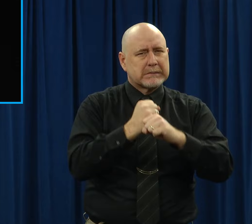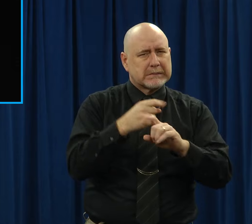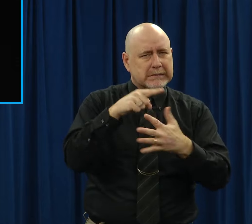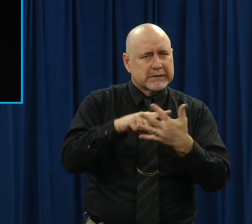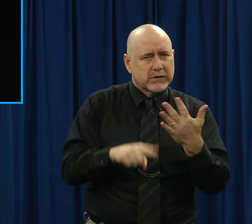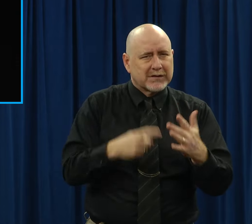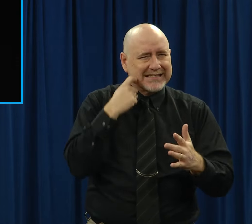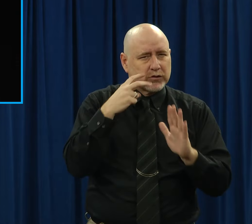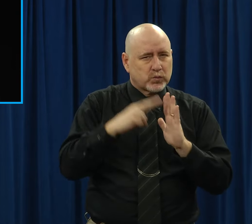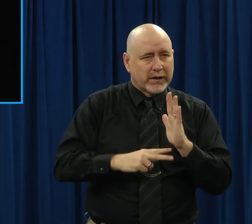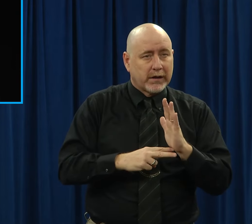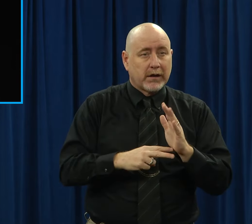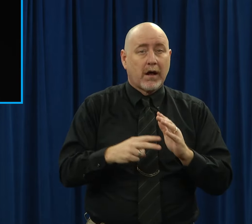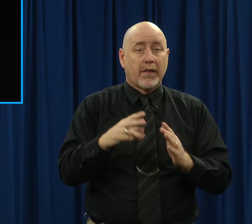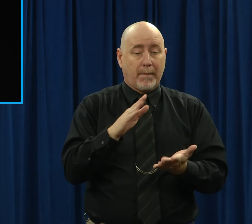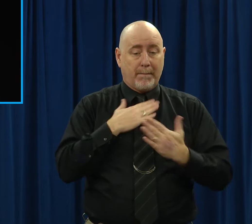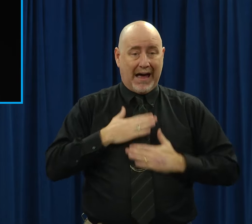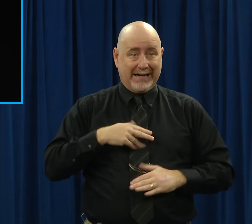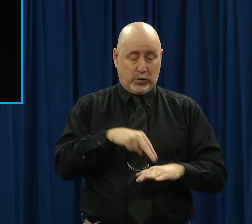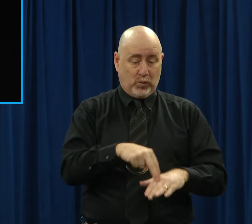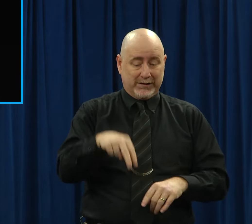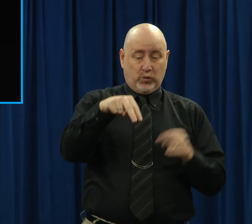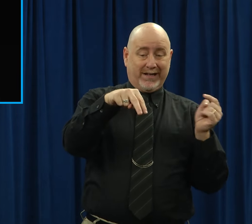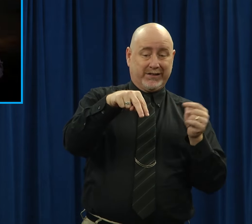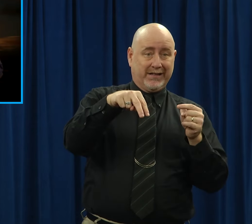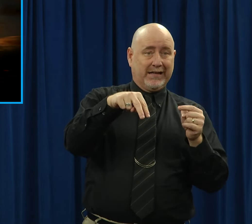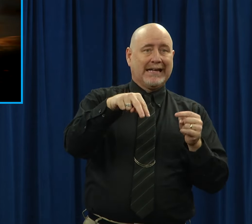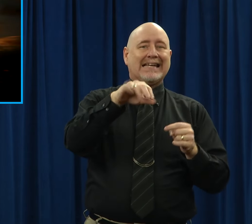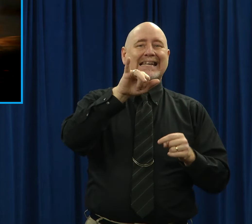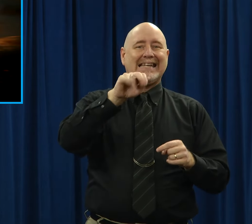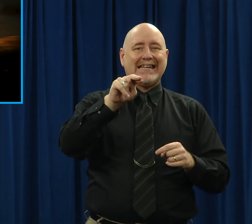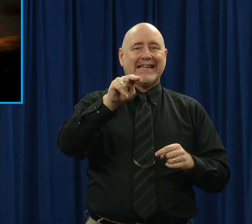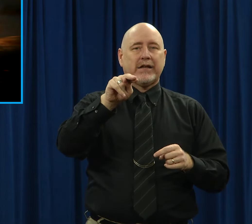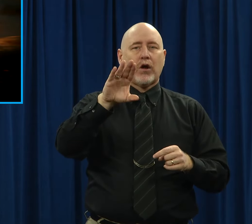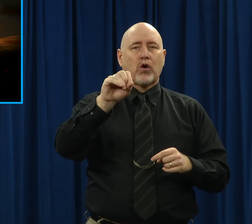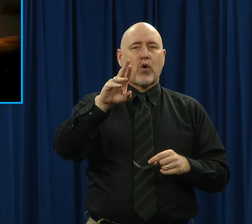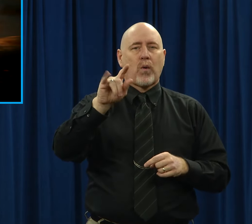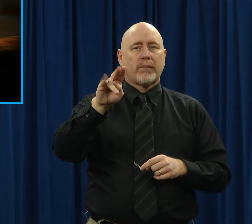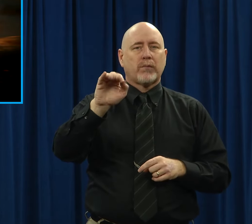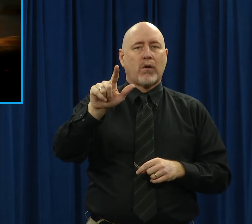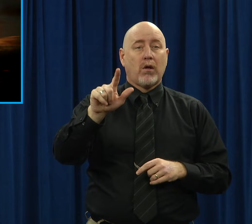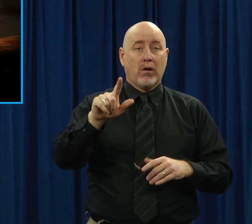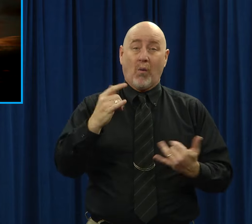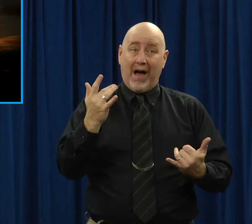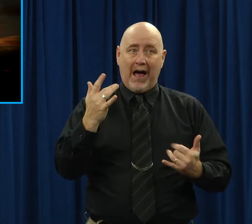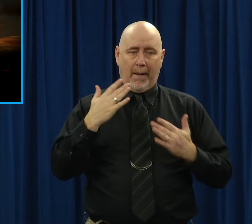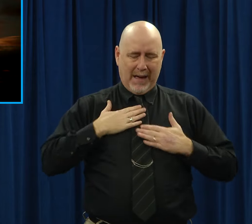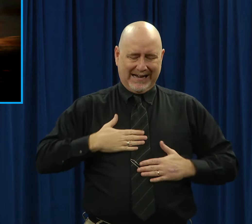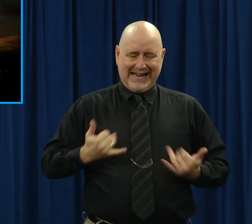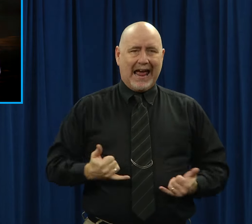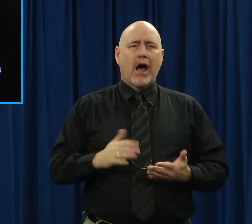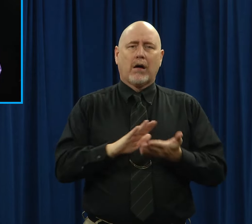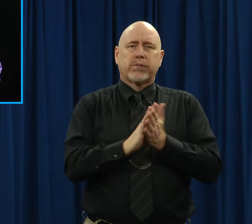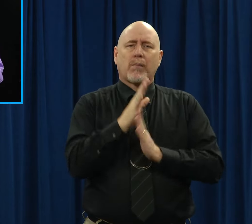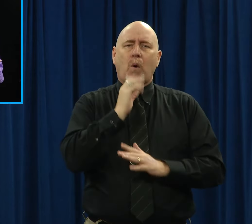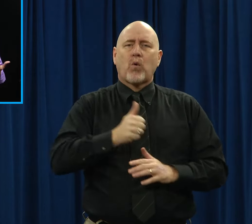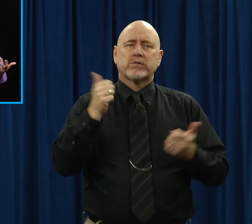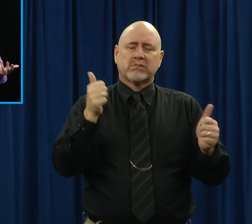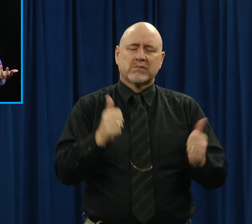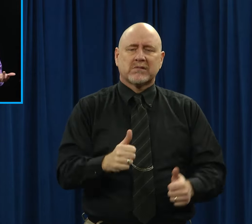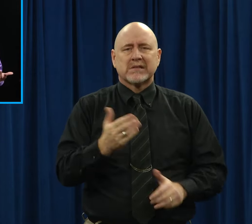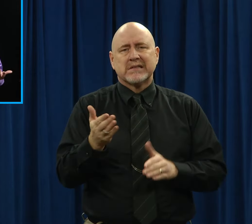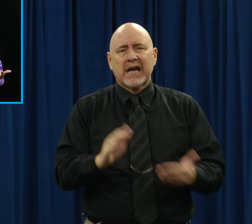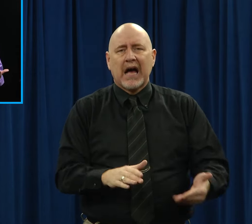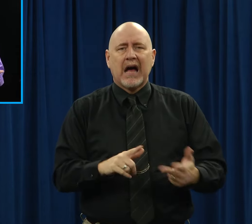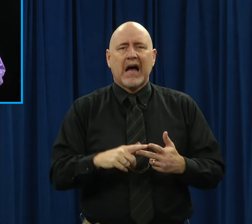down, what we've just read. It says the resurrected body will be incorruptible. You see, our current bodies they're subject